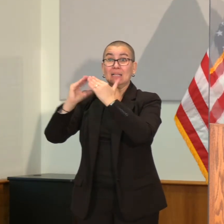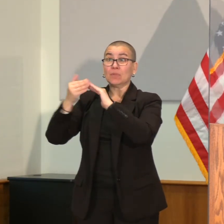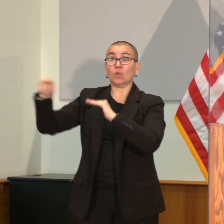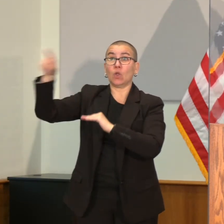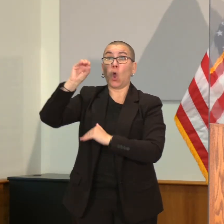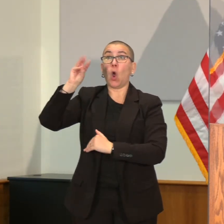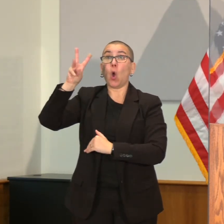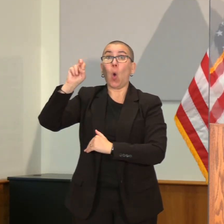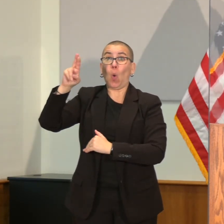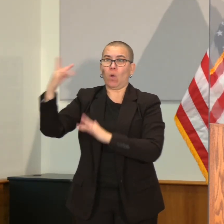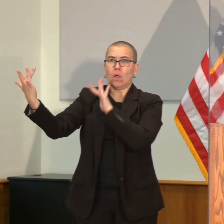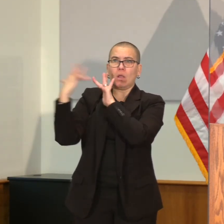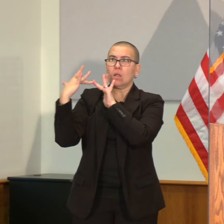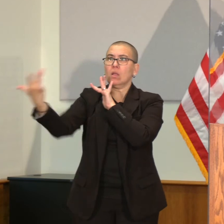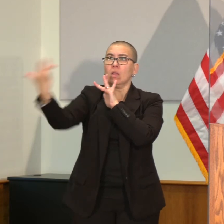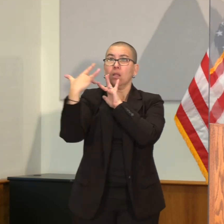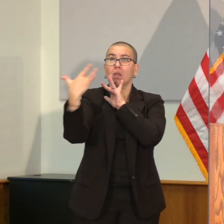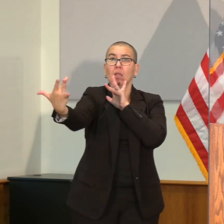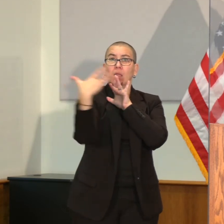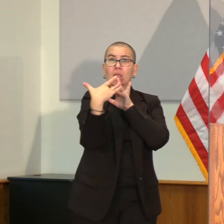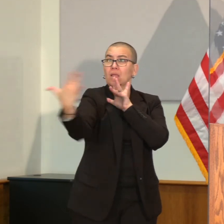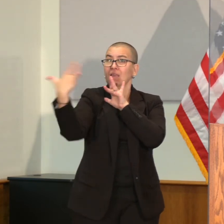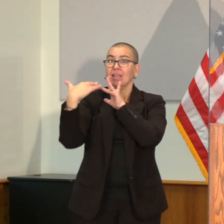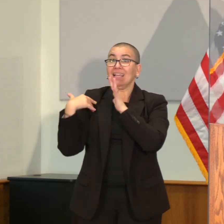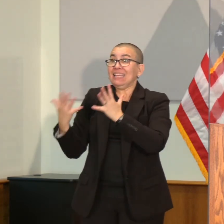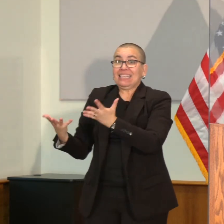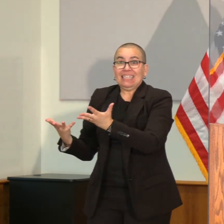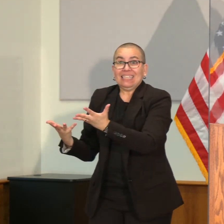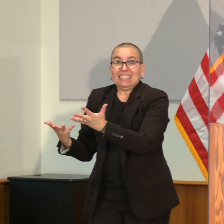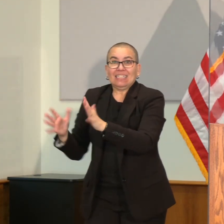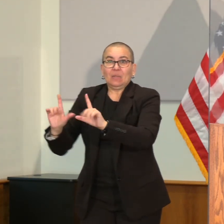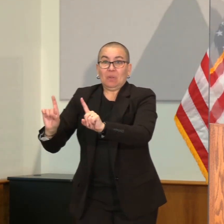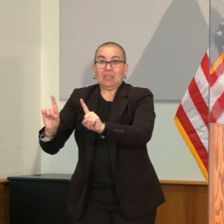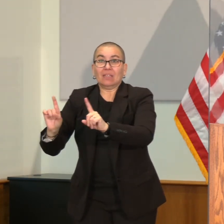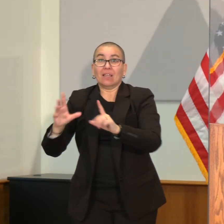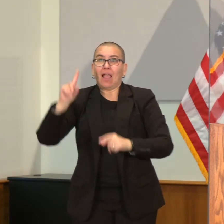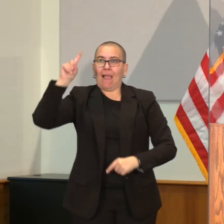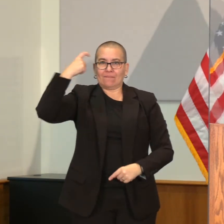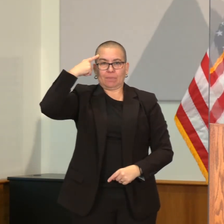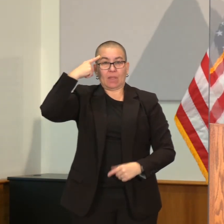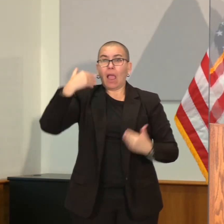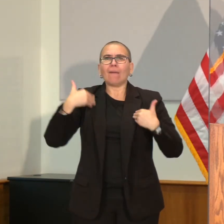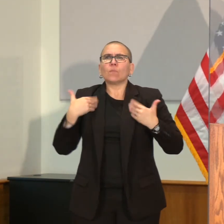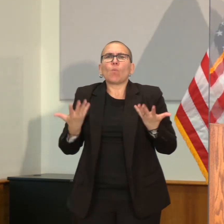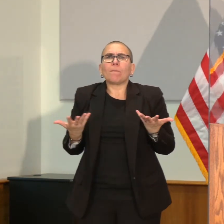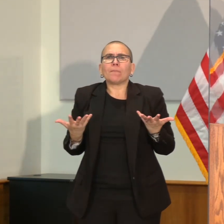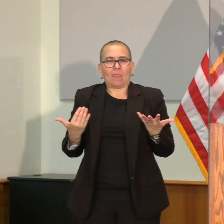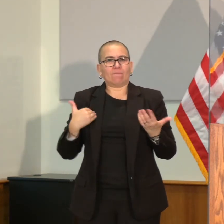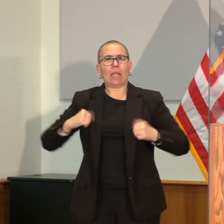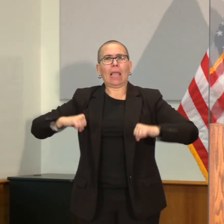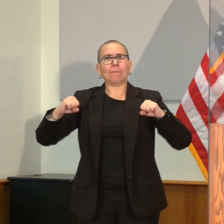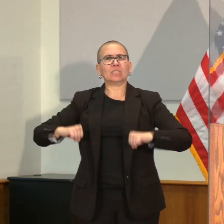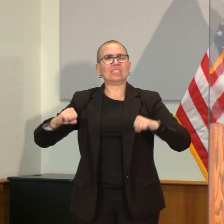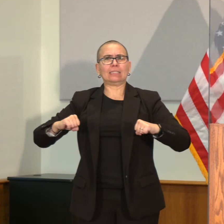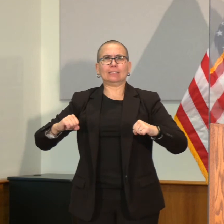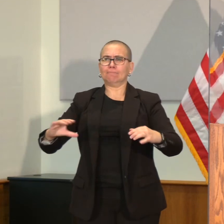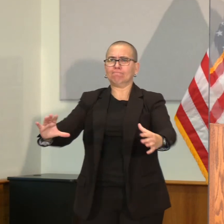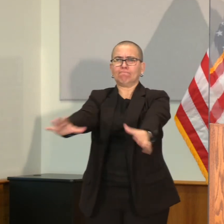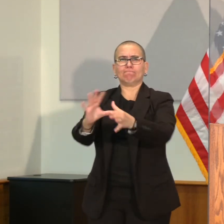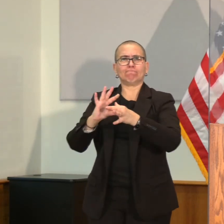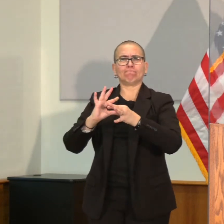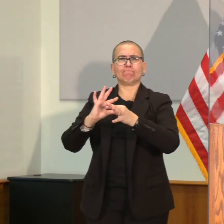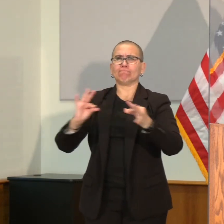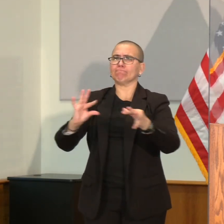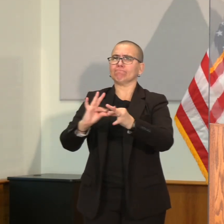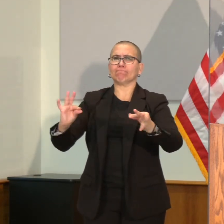want to say, one of the things the governor has is the ability to call the question, use the platform. The platform was to turn it over to this group and to